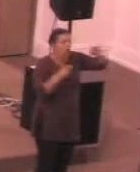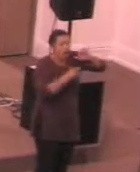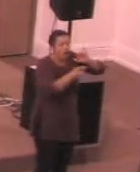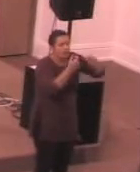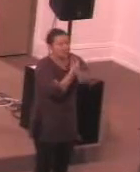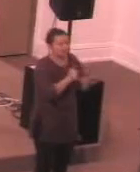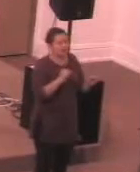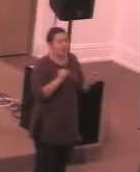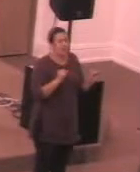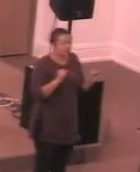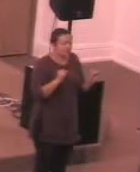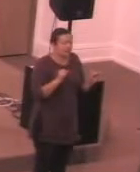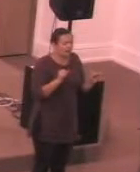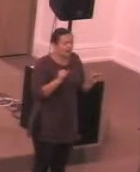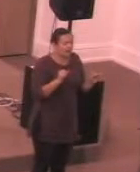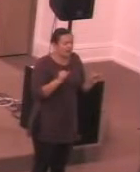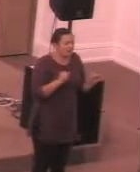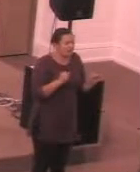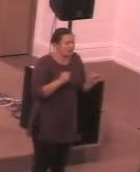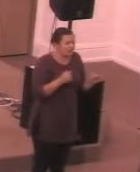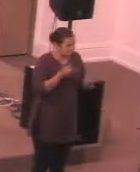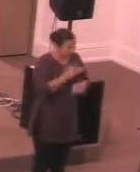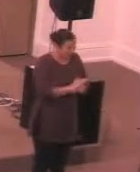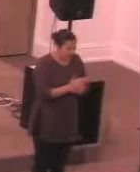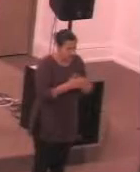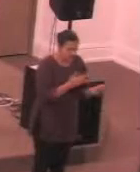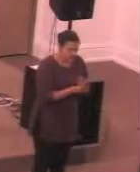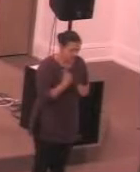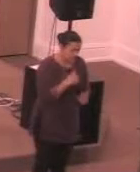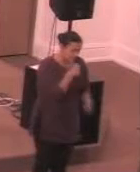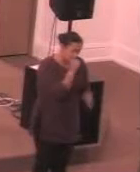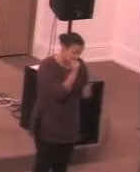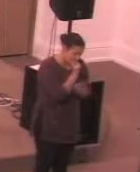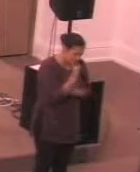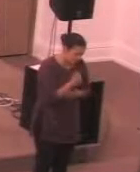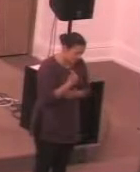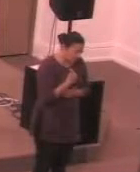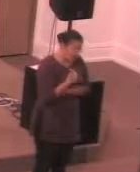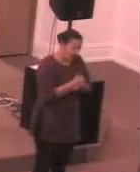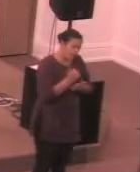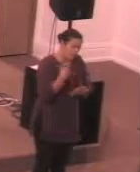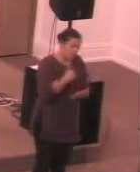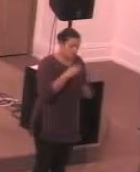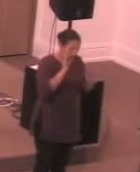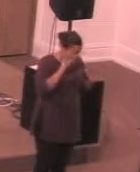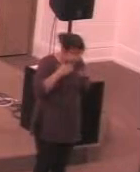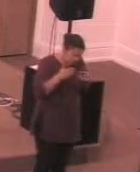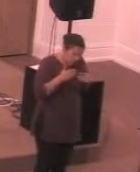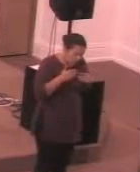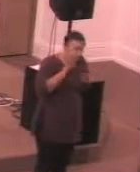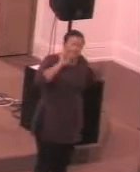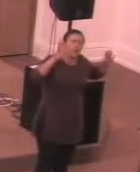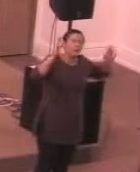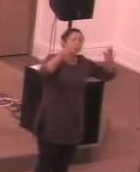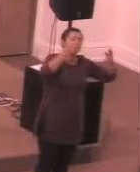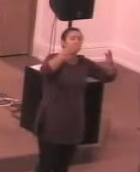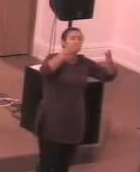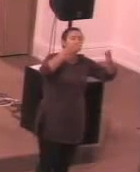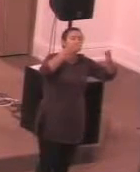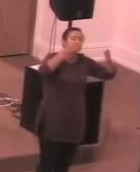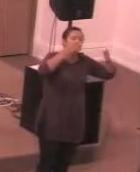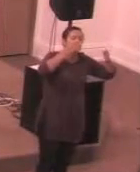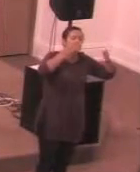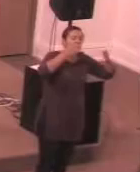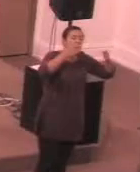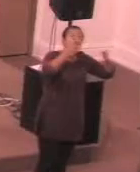God, I pray, Lord, that our eyes would be on you, Lord. That it would be not on ourselves, Lord. That our eyes be focused on you, Lord. You